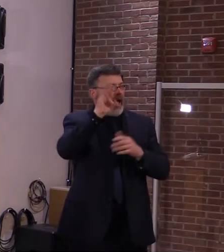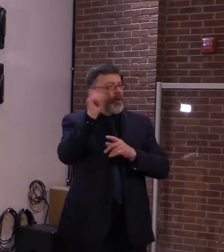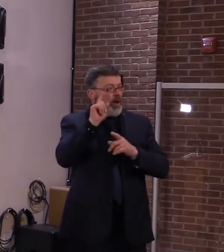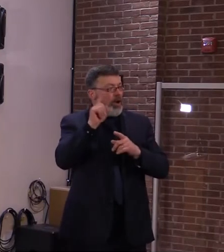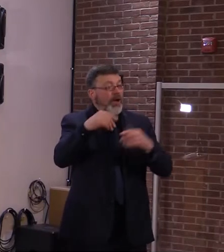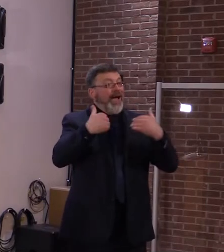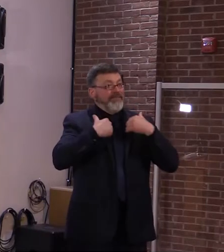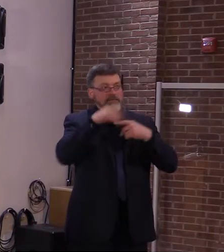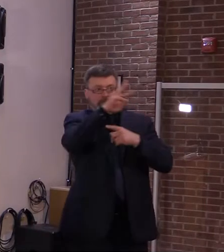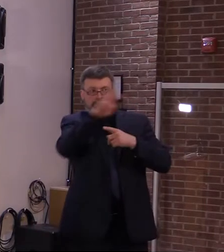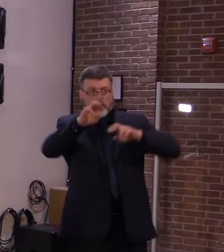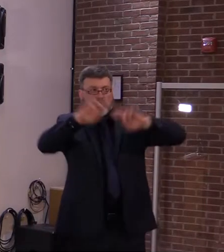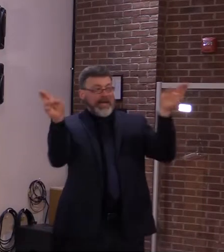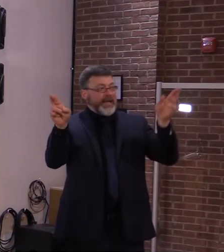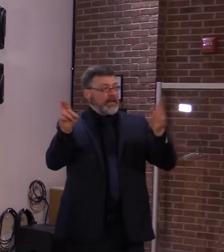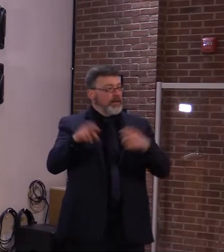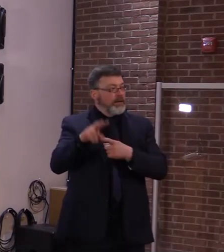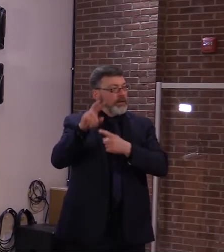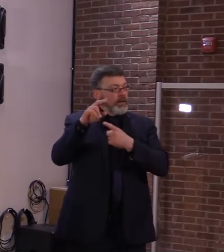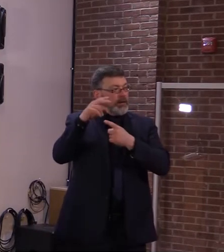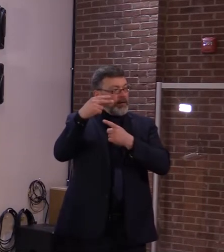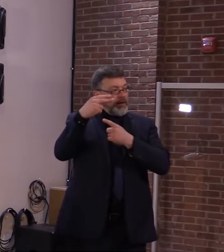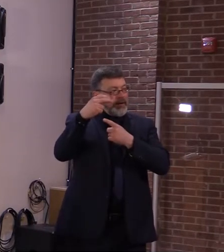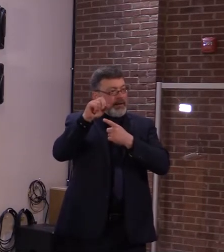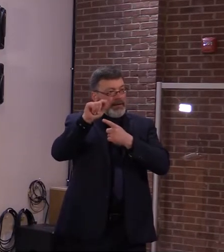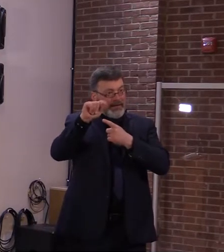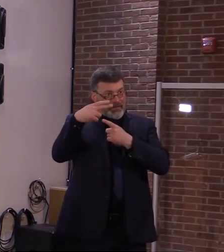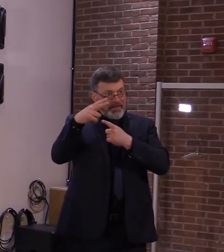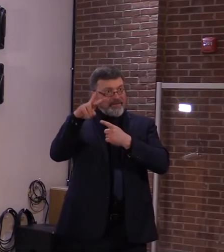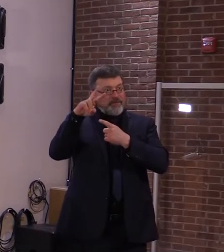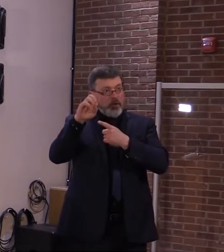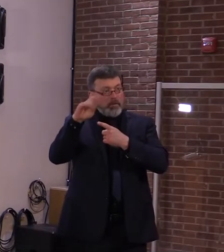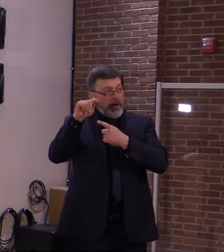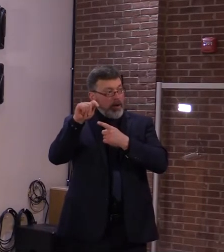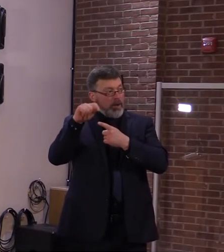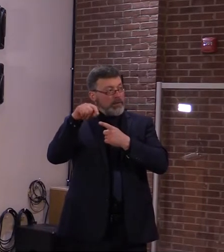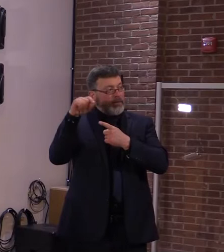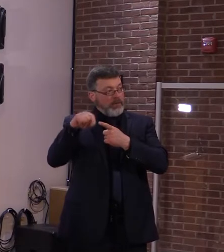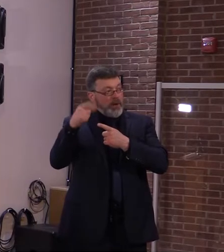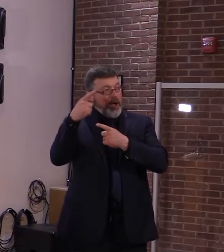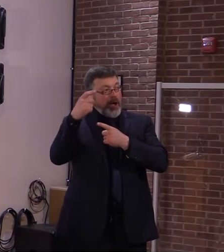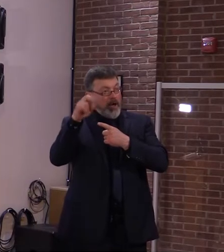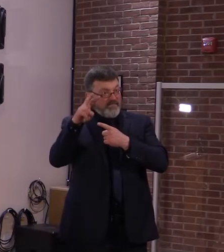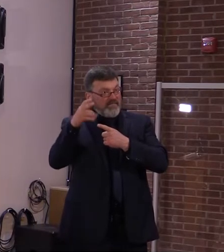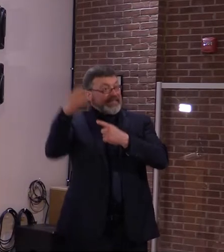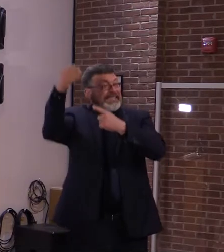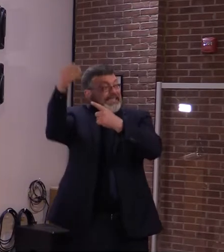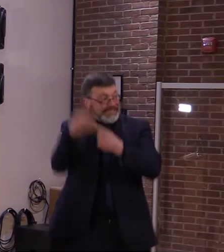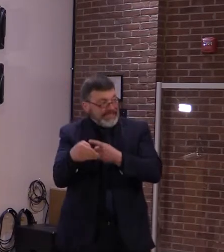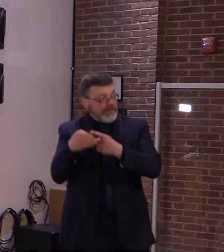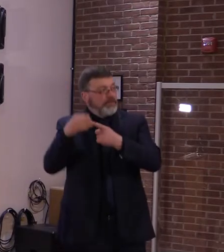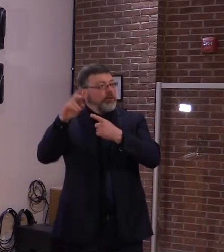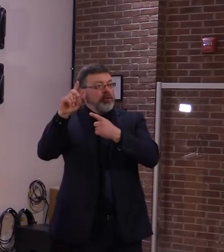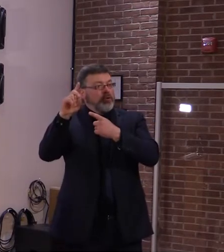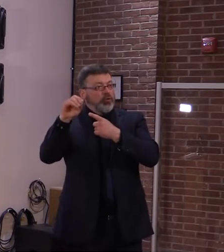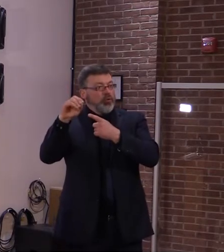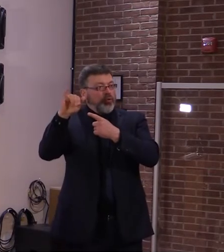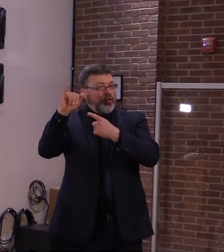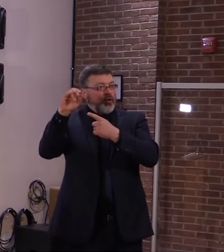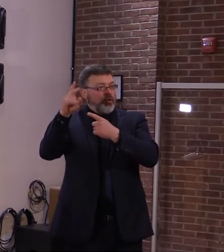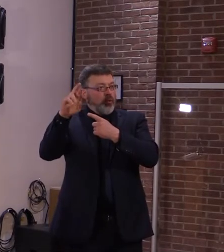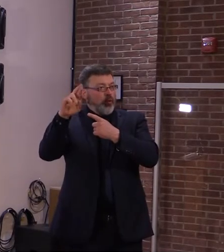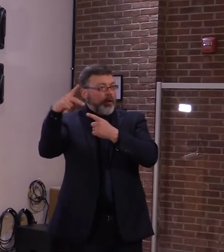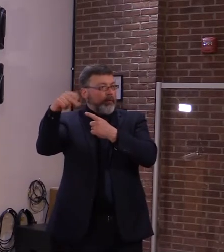a free medication mailback envelope. You can get that from us at the health department. You can often get that